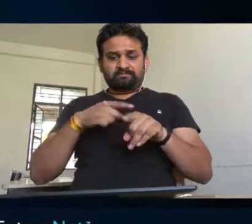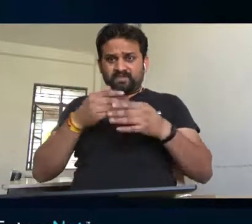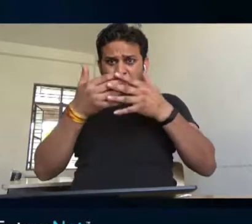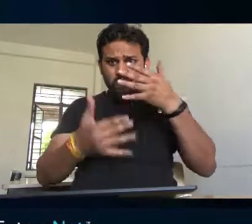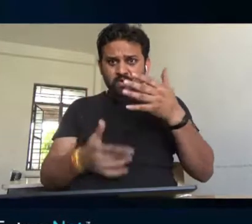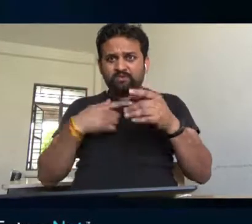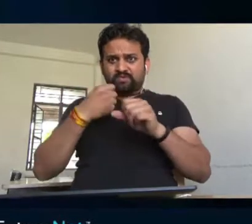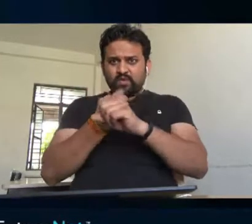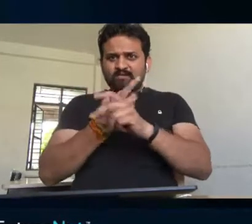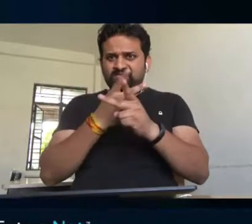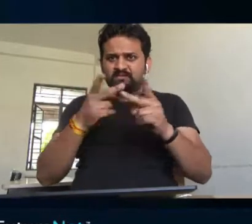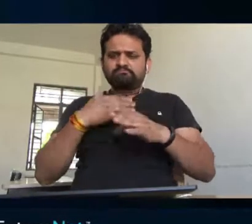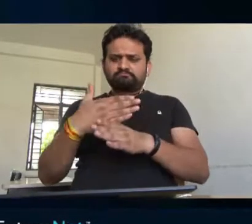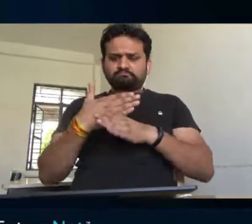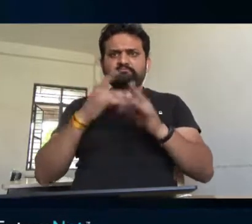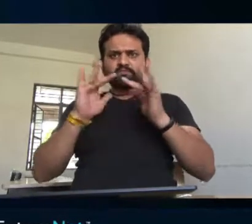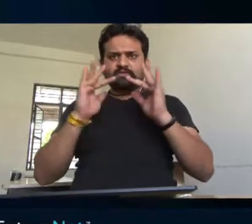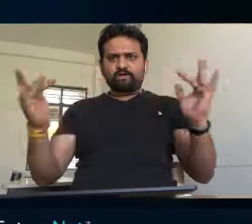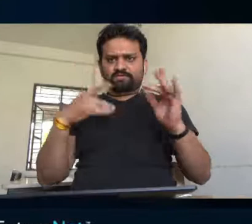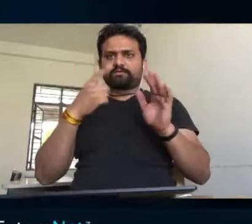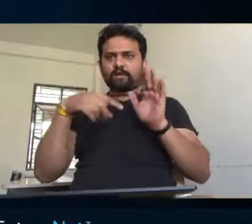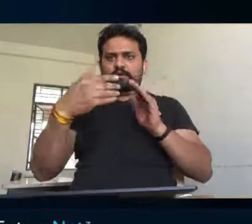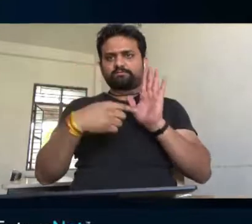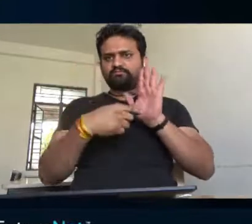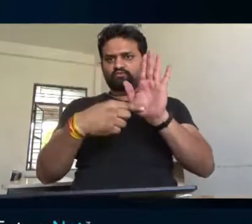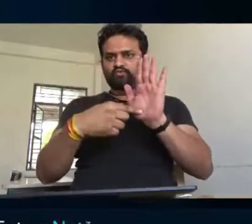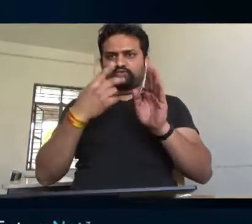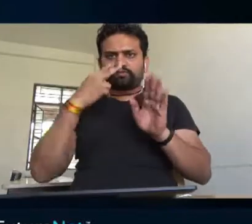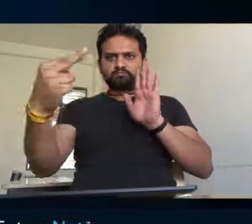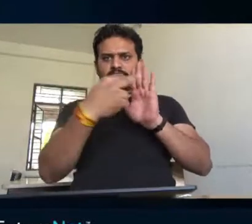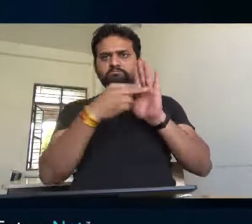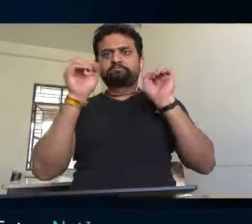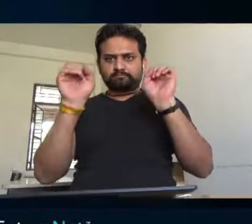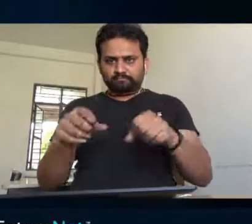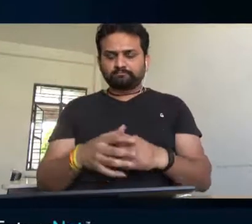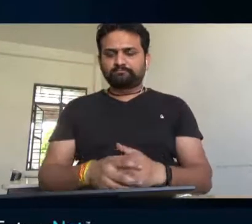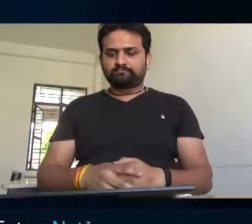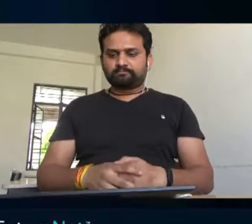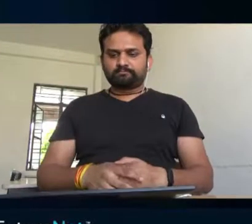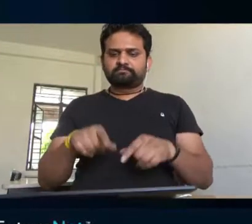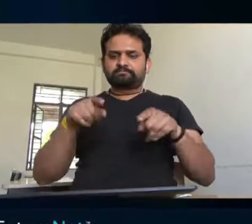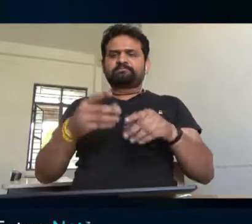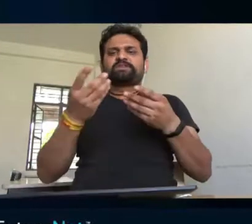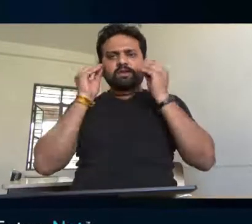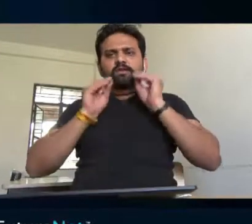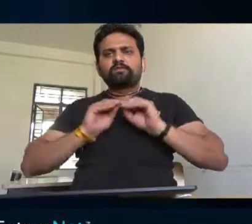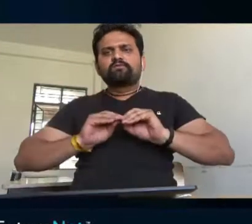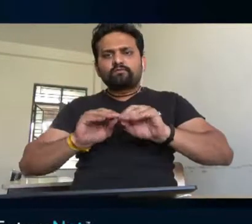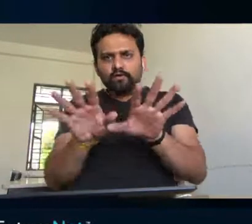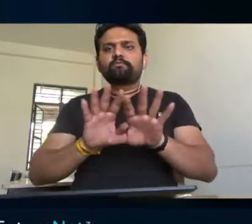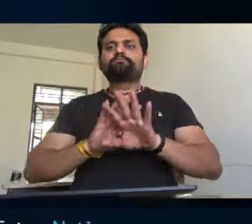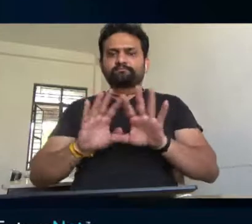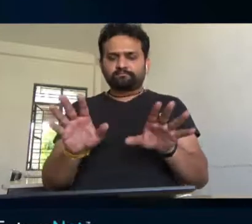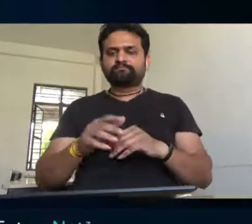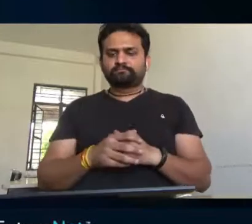6 months, 2018, $600,000, and at the end we will, at the end of the year, we will make much more. And we will share